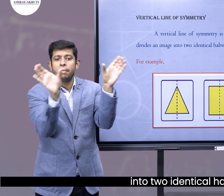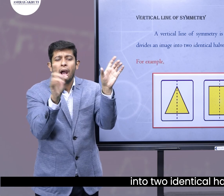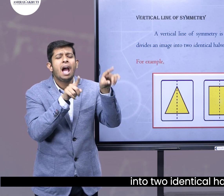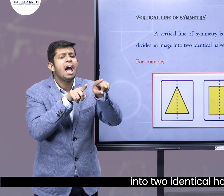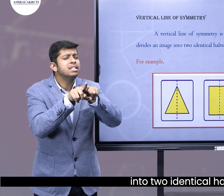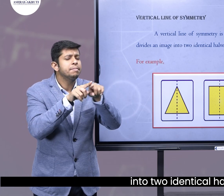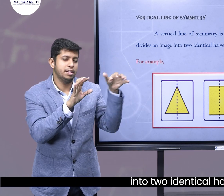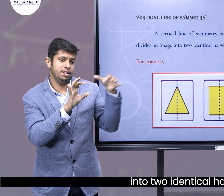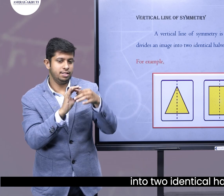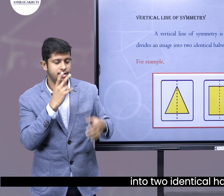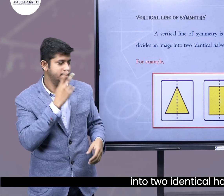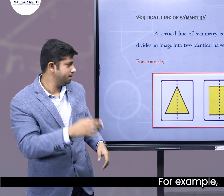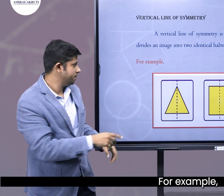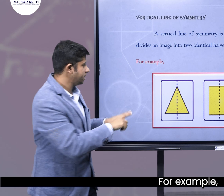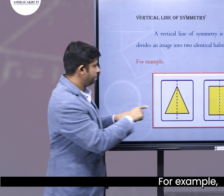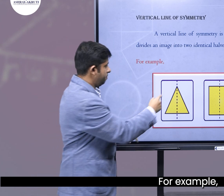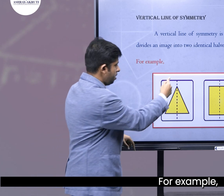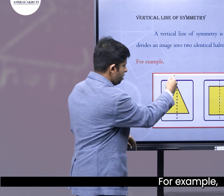two identical halves. For example,